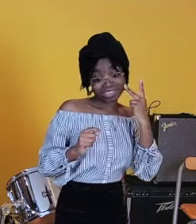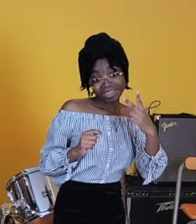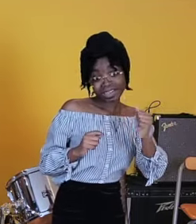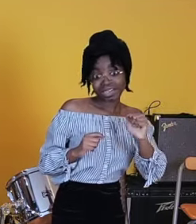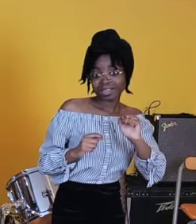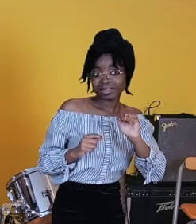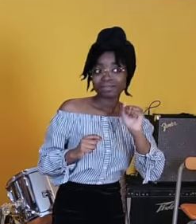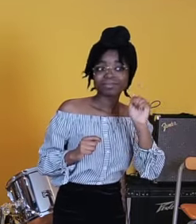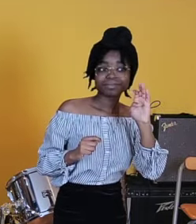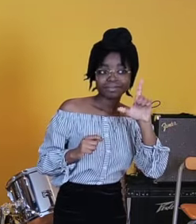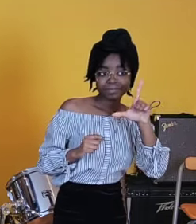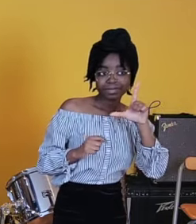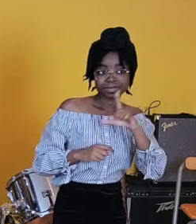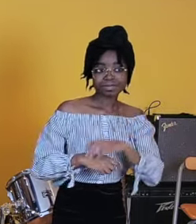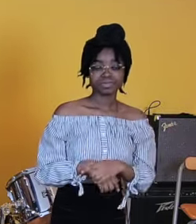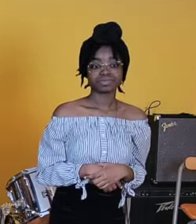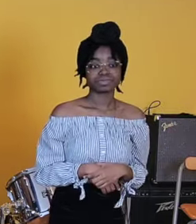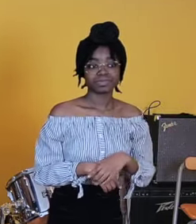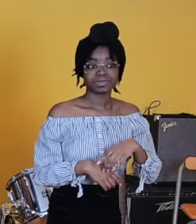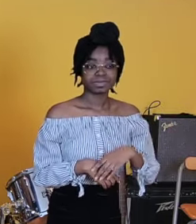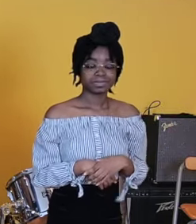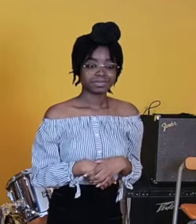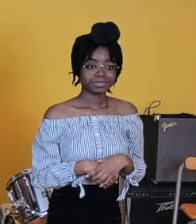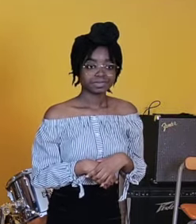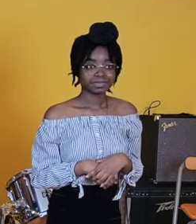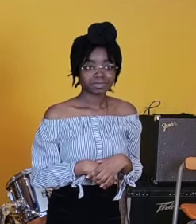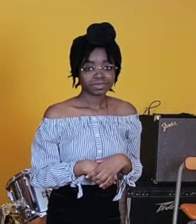see that? As a father,